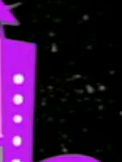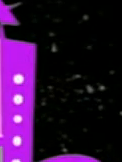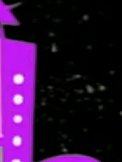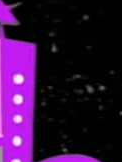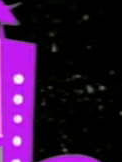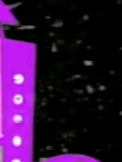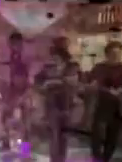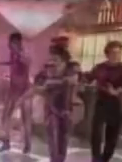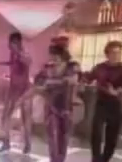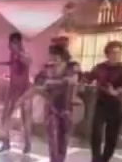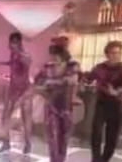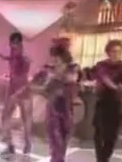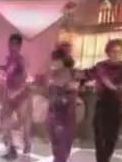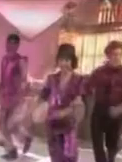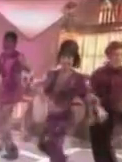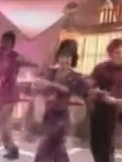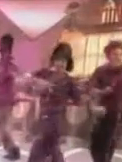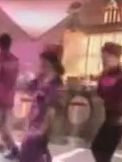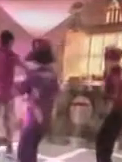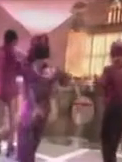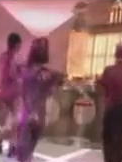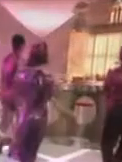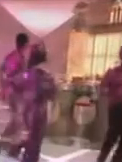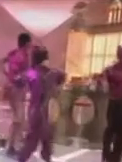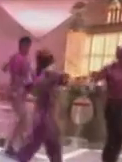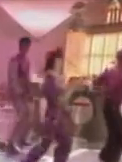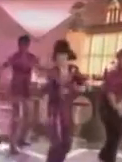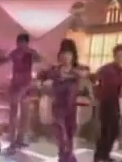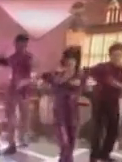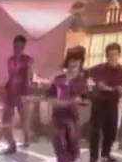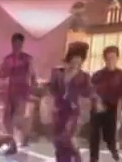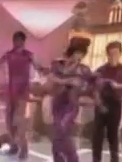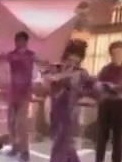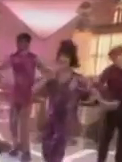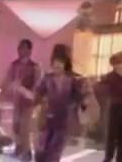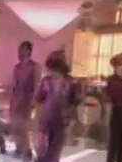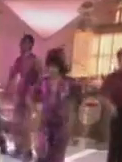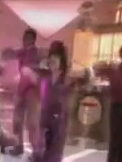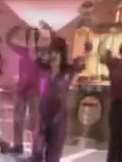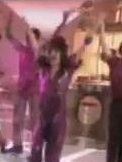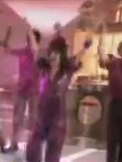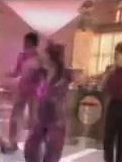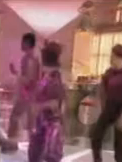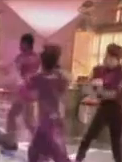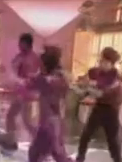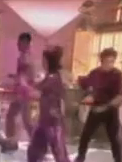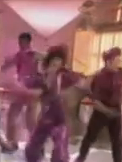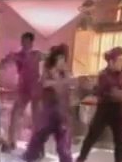sung 4 times. Day in, day out, it's party time. Week in, week out, dress up and dine. Month in, month